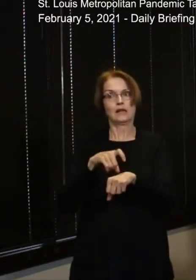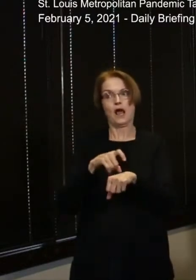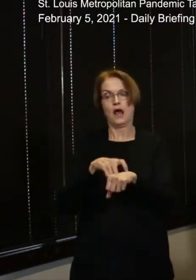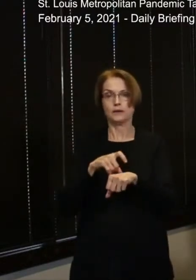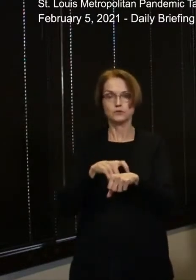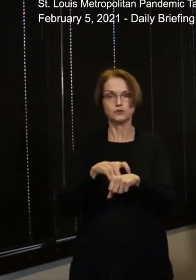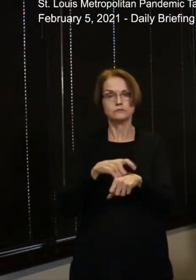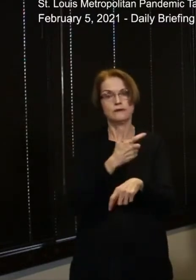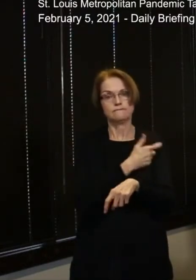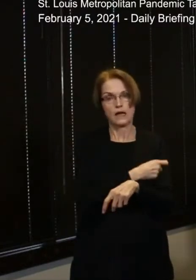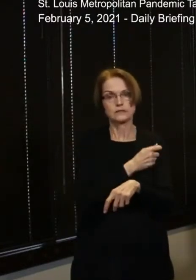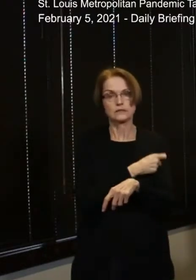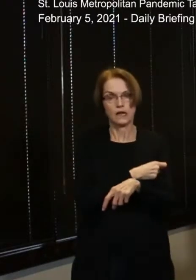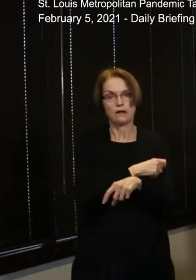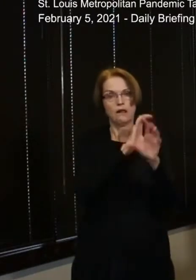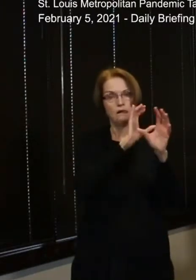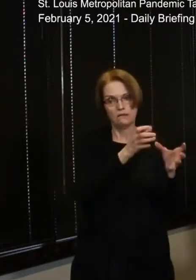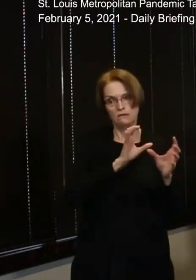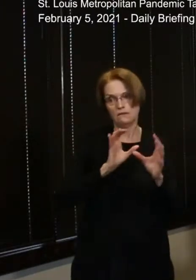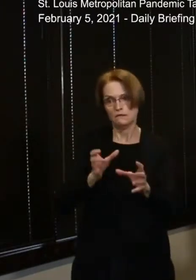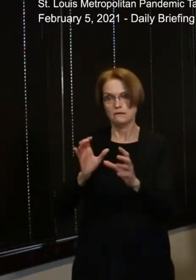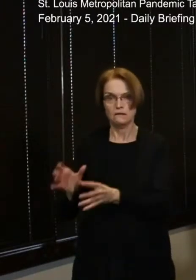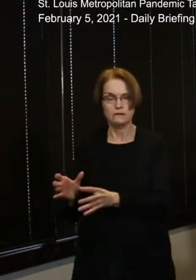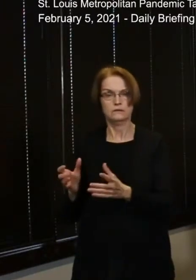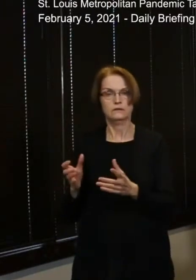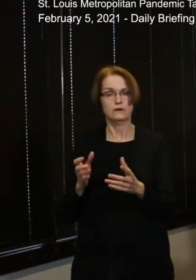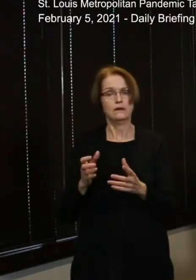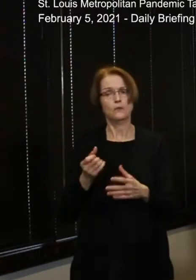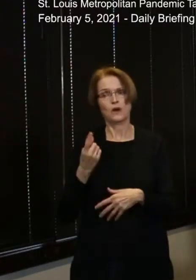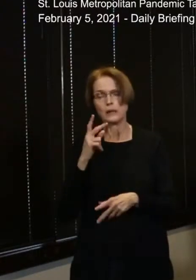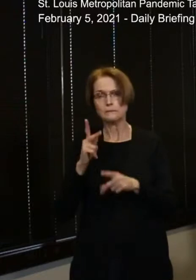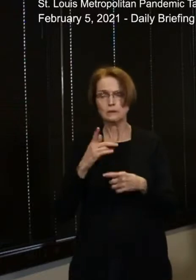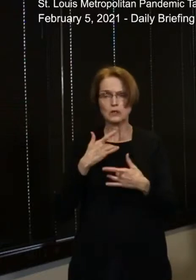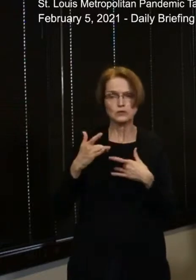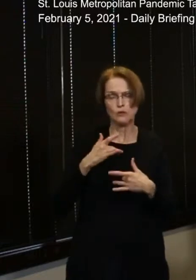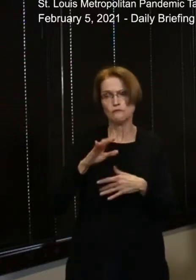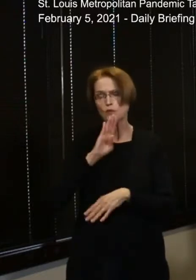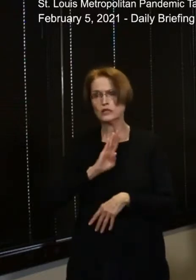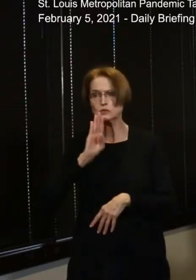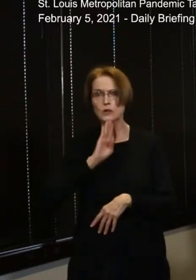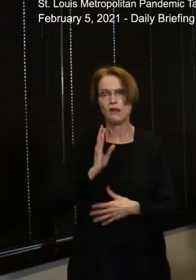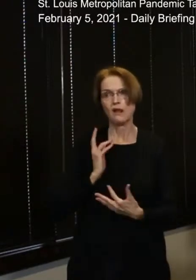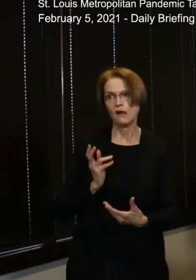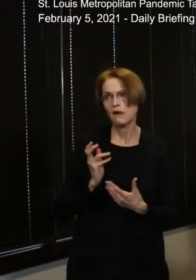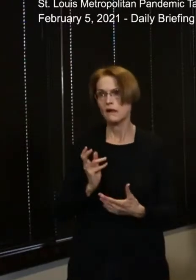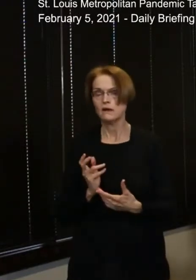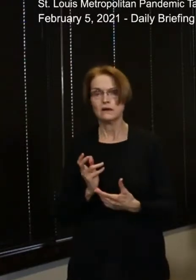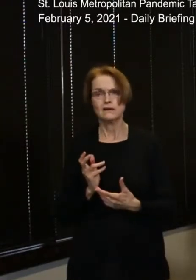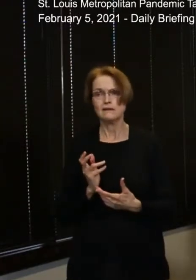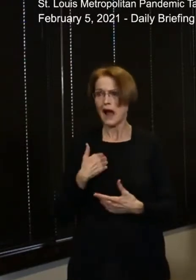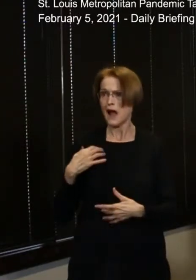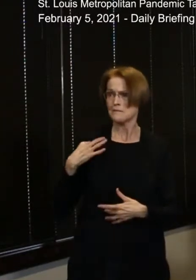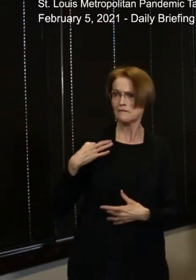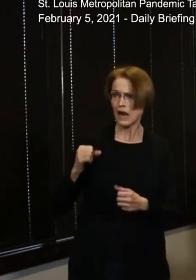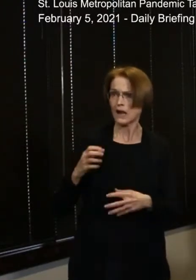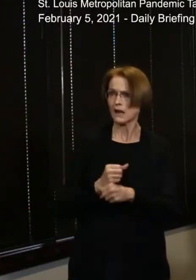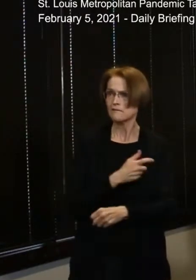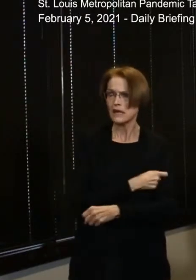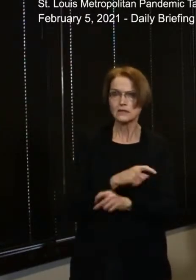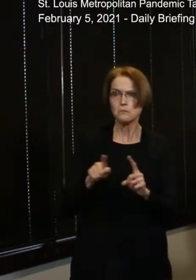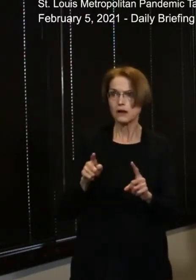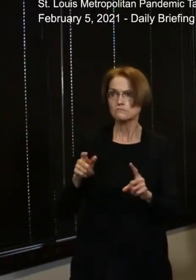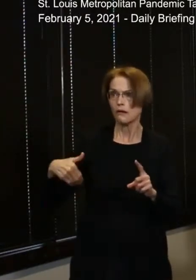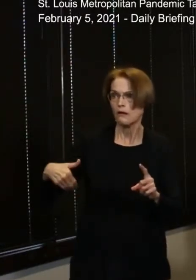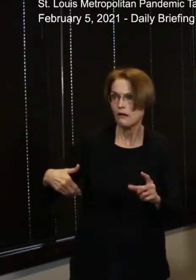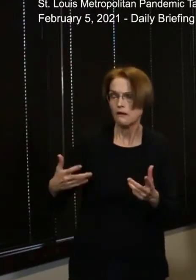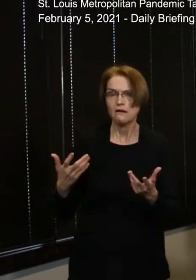the population, and we understand that people are concerned and frustrated if they are in the eligible population